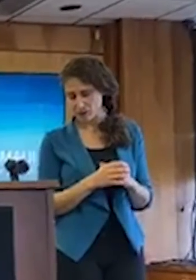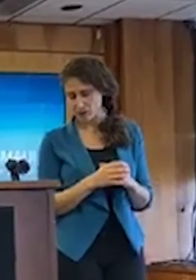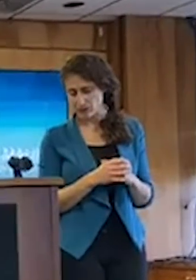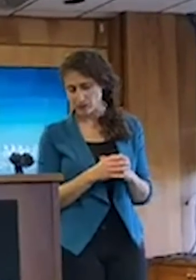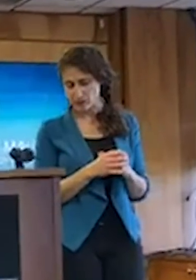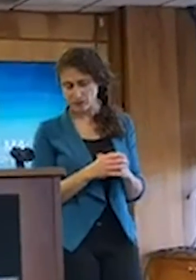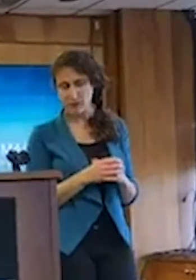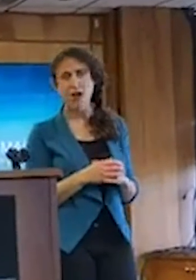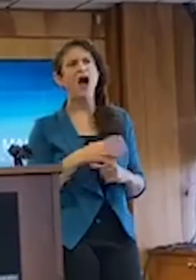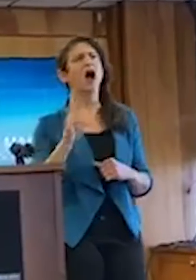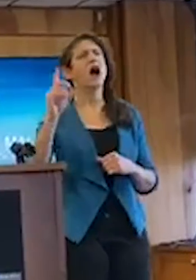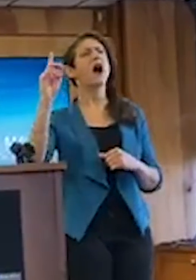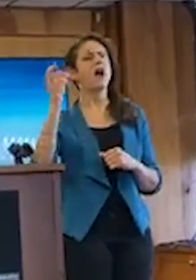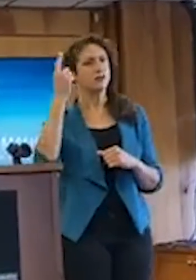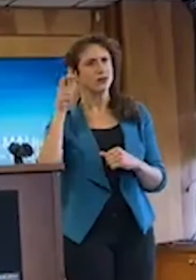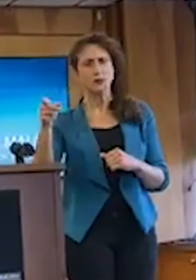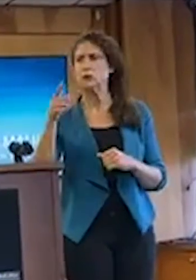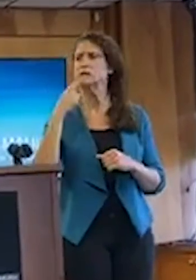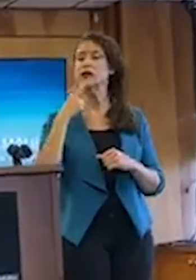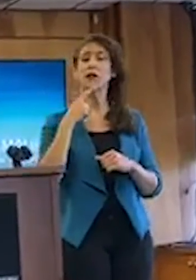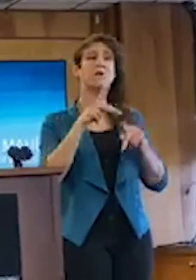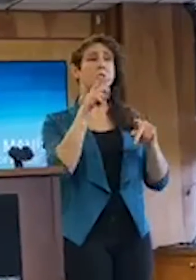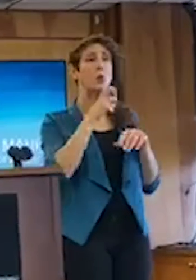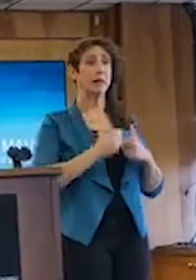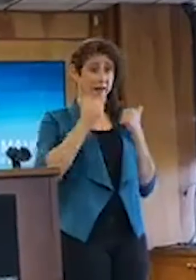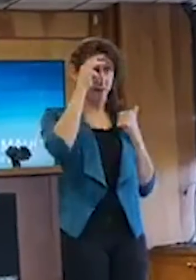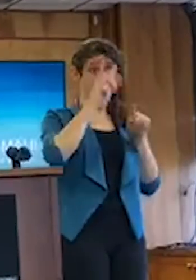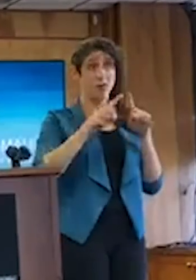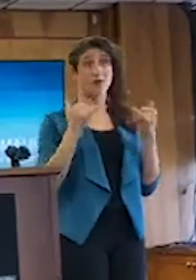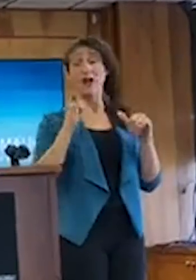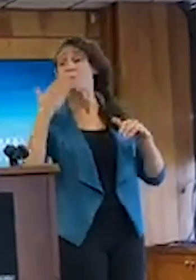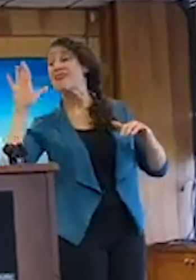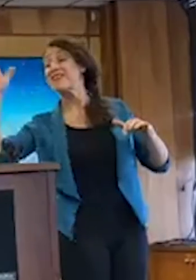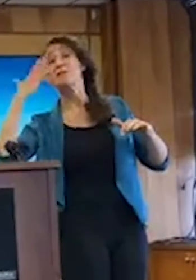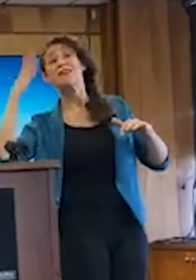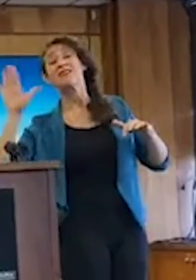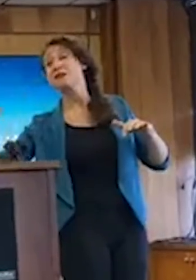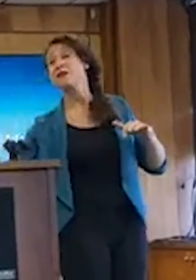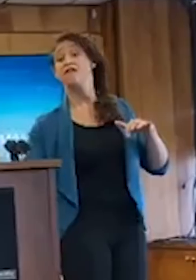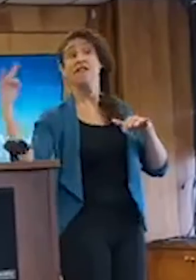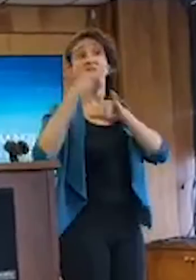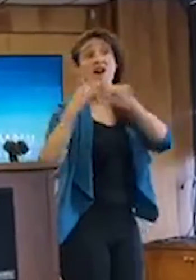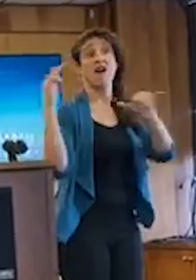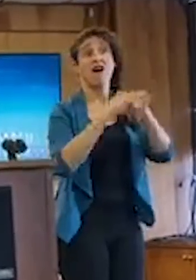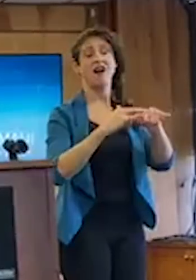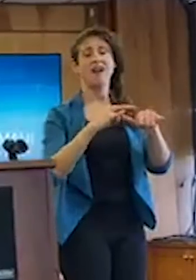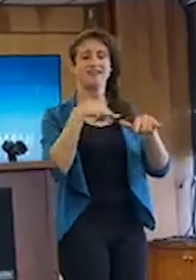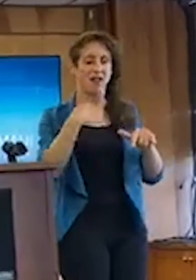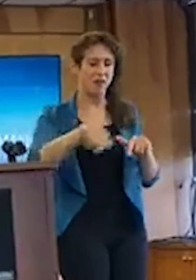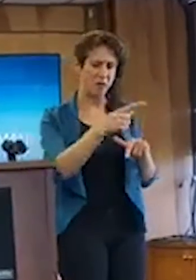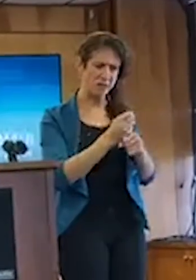to quarantine themselves at a hotel instead of their own home so they don't infect their own families. Can you explain how this will work, how